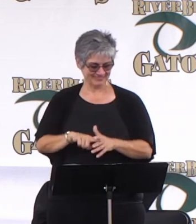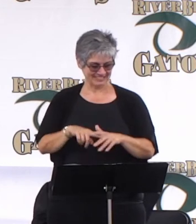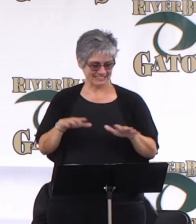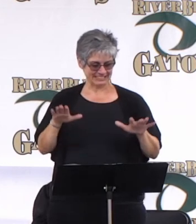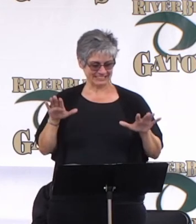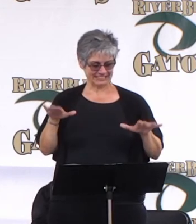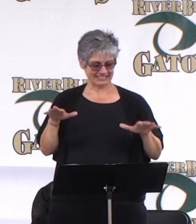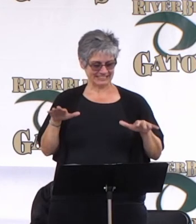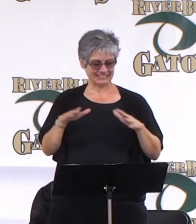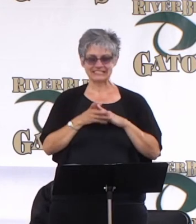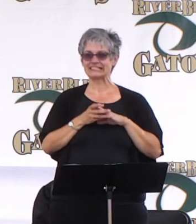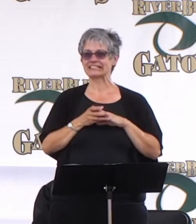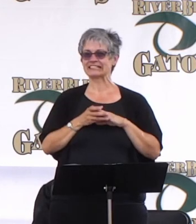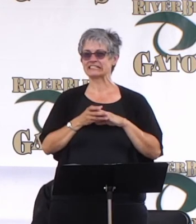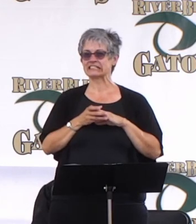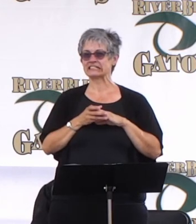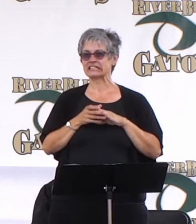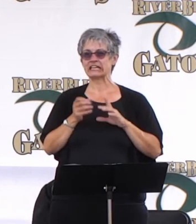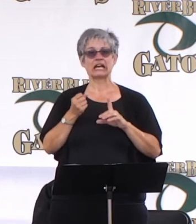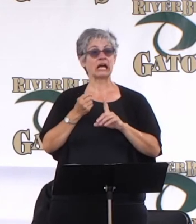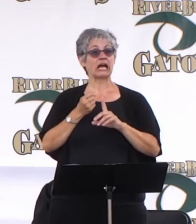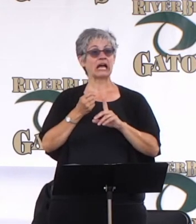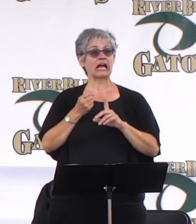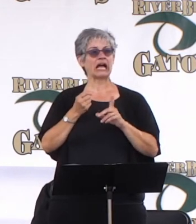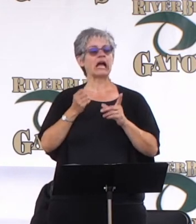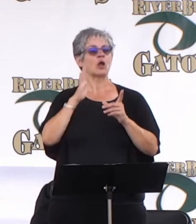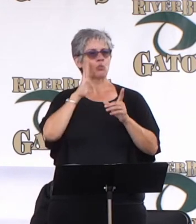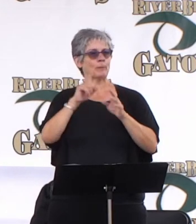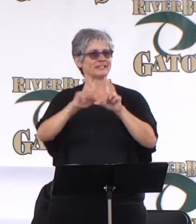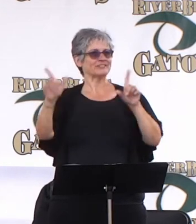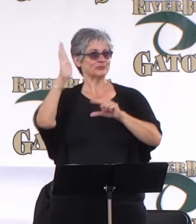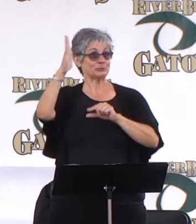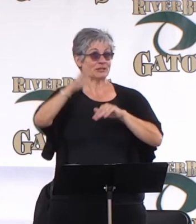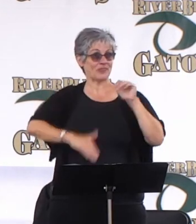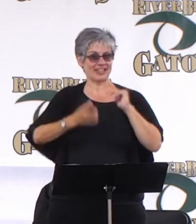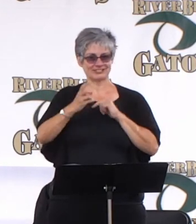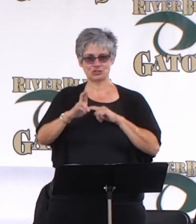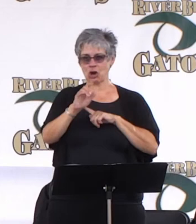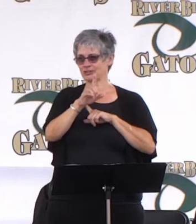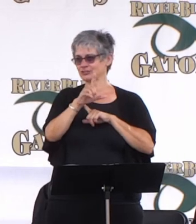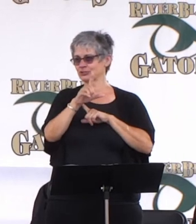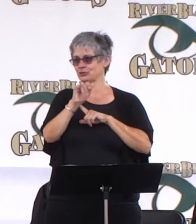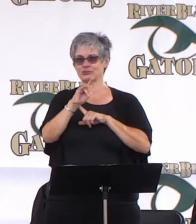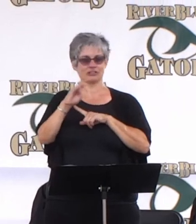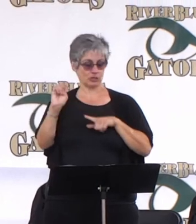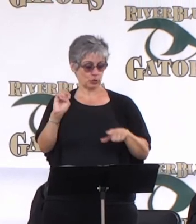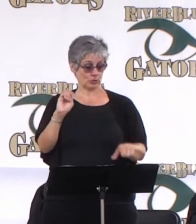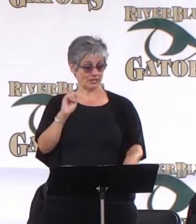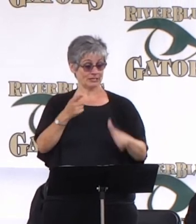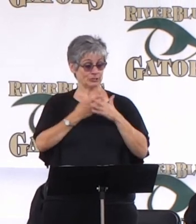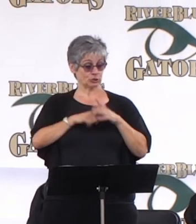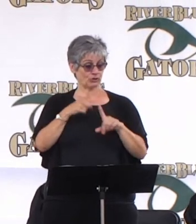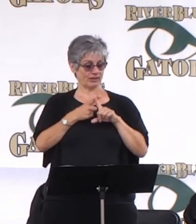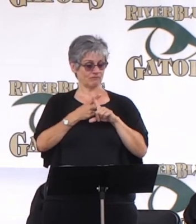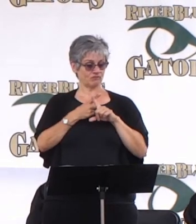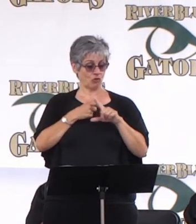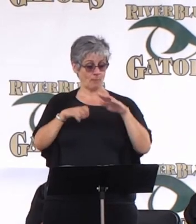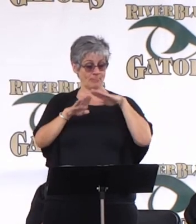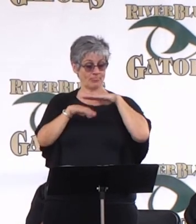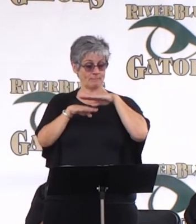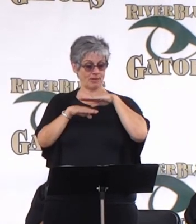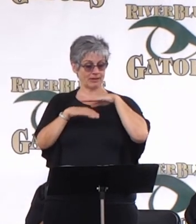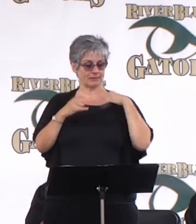This is certainly going to be different than Dr. Little, but started from the bottom and now we're here. This quote is the sole reason that Drake is the greatest.